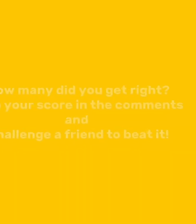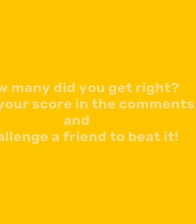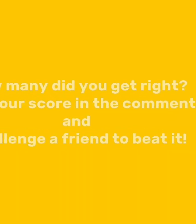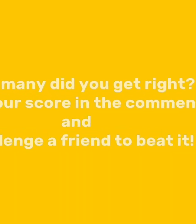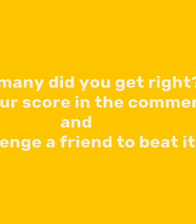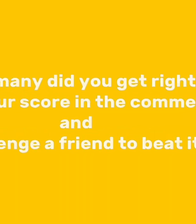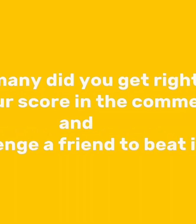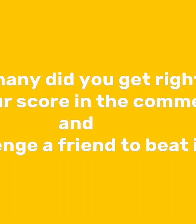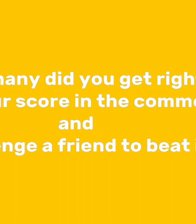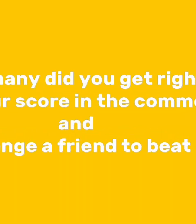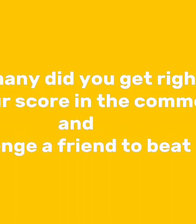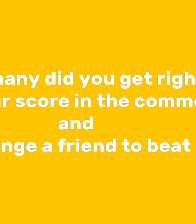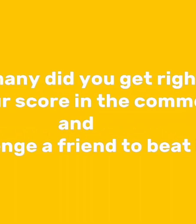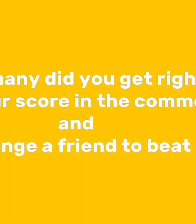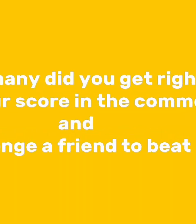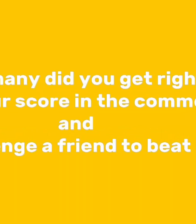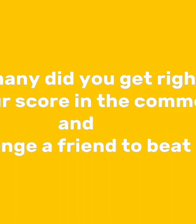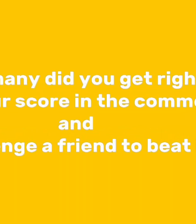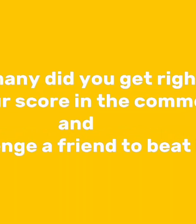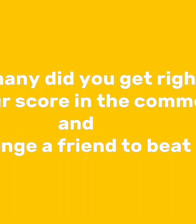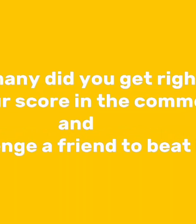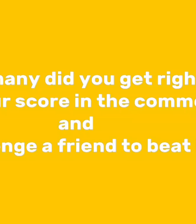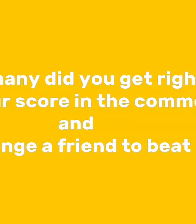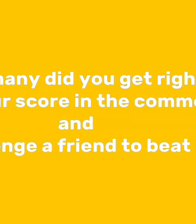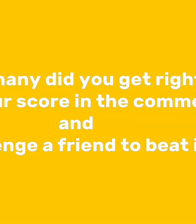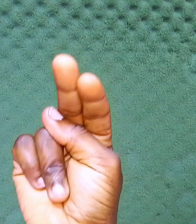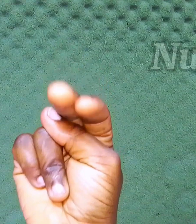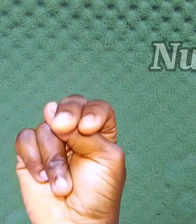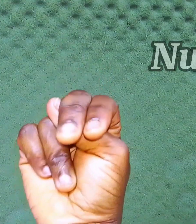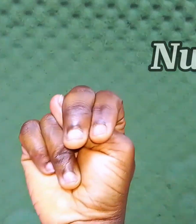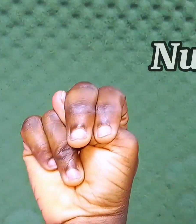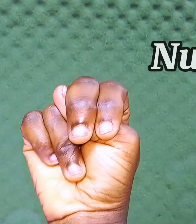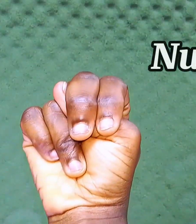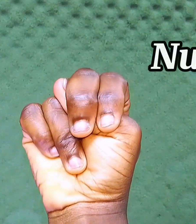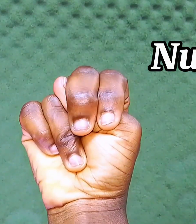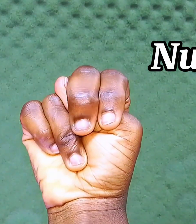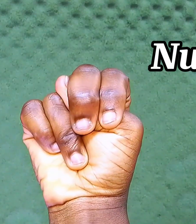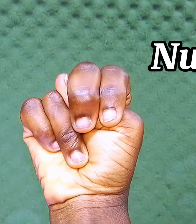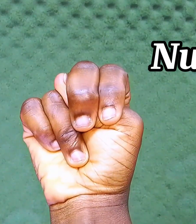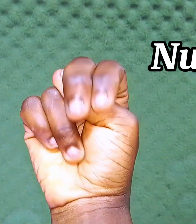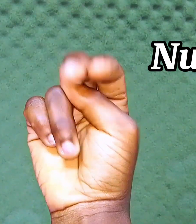Did you guess correctly? Let's check your answers. 1. Nura.